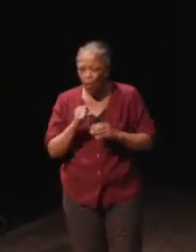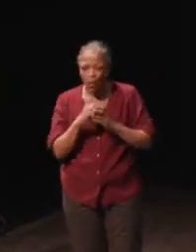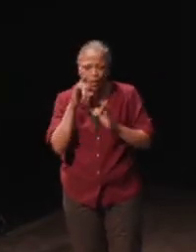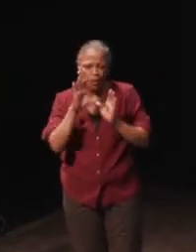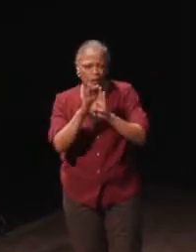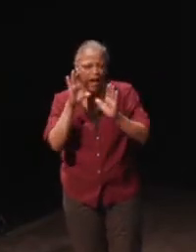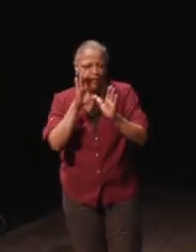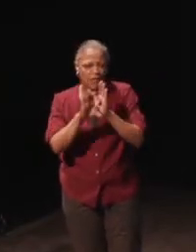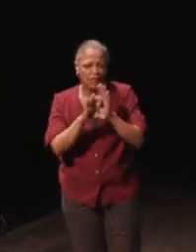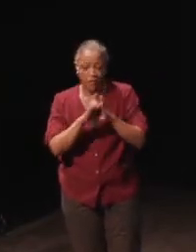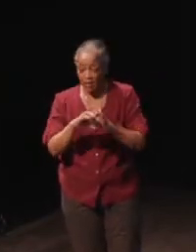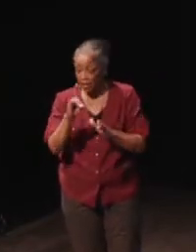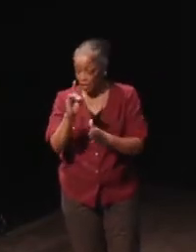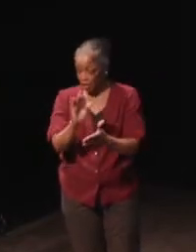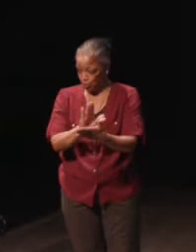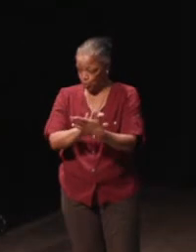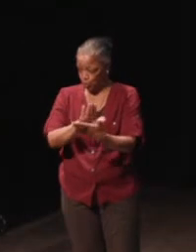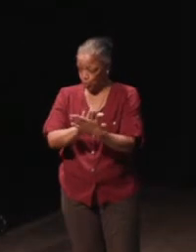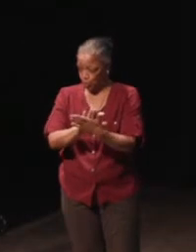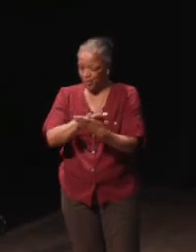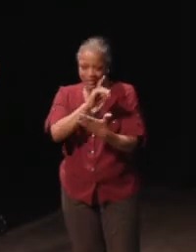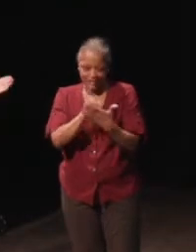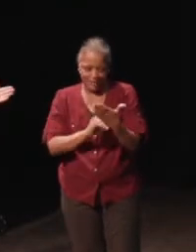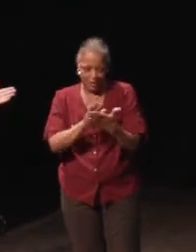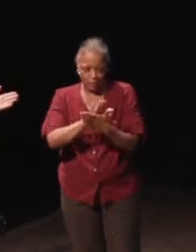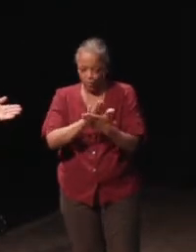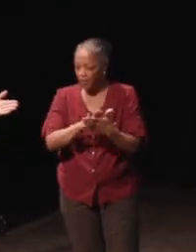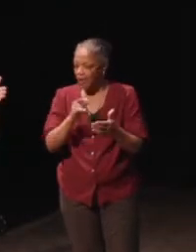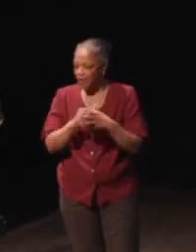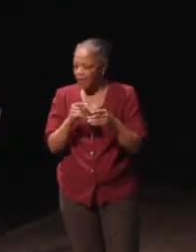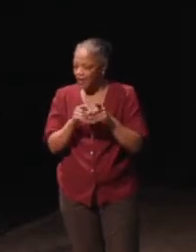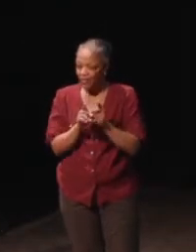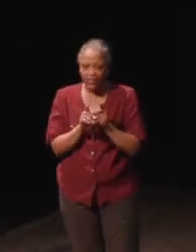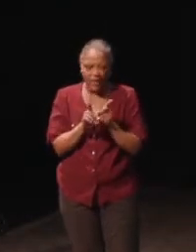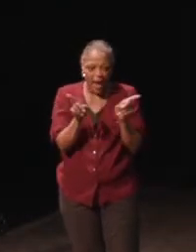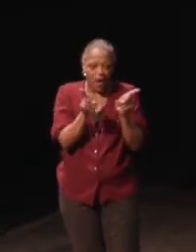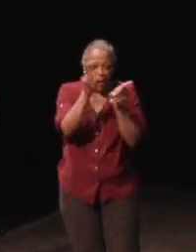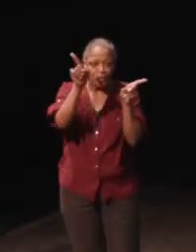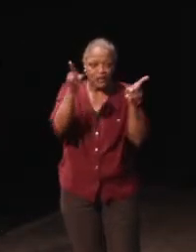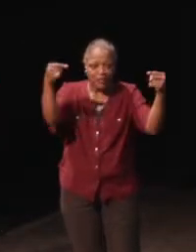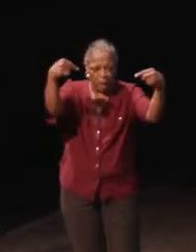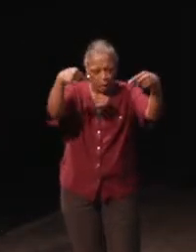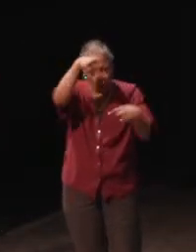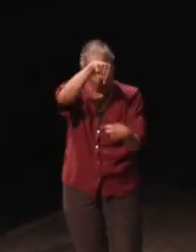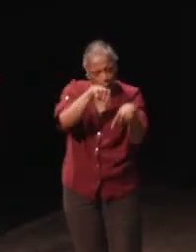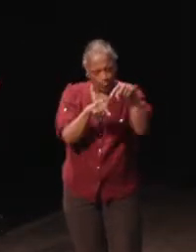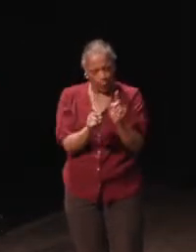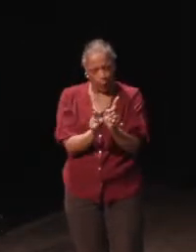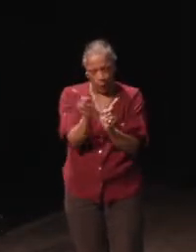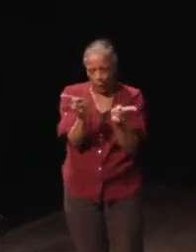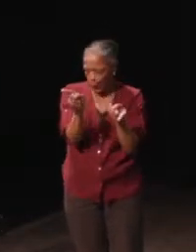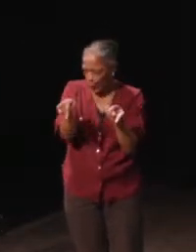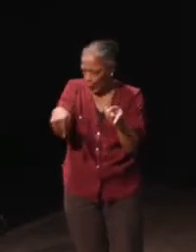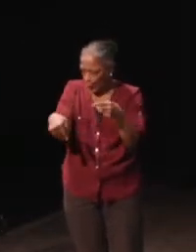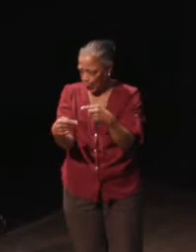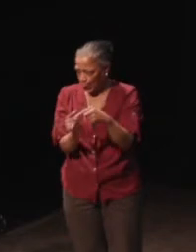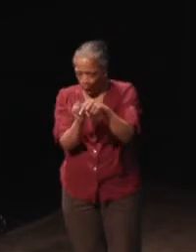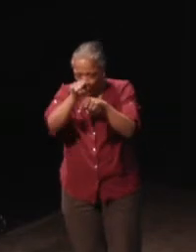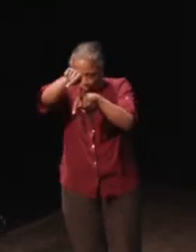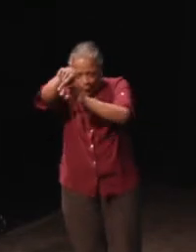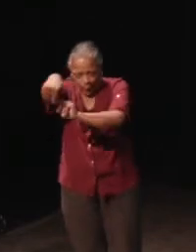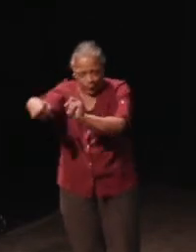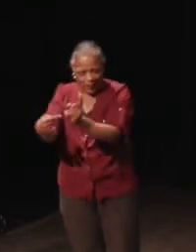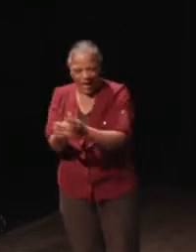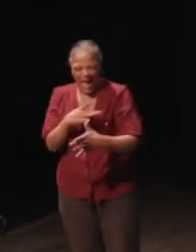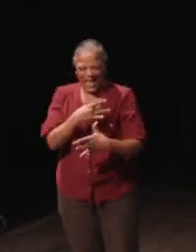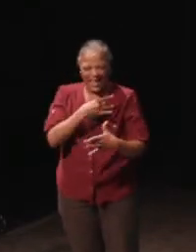graphic from the D School, I like the way the arrows go out and then they go in and then they go out again and then they go